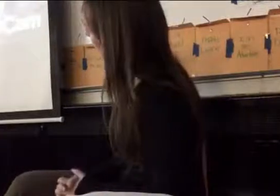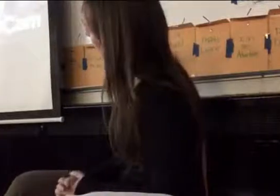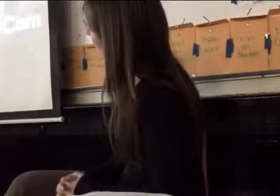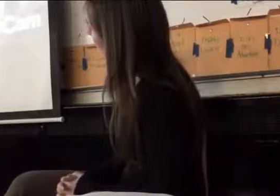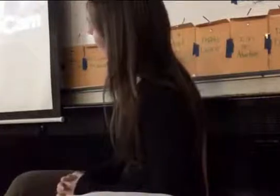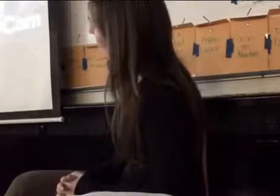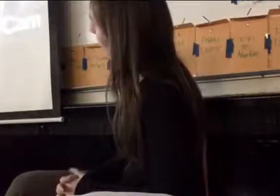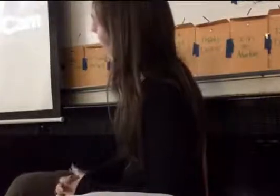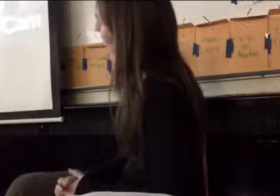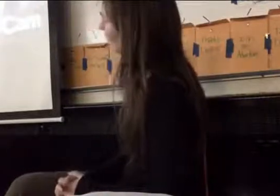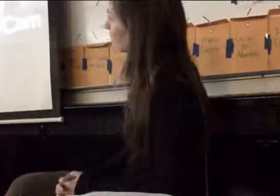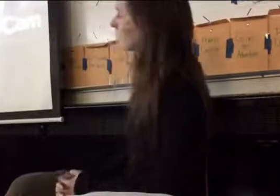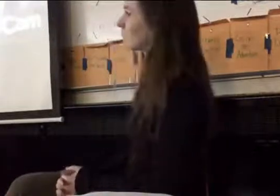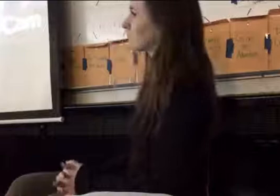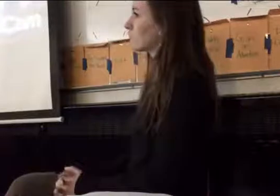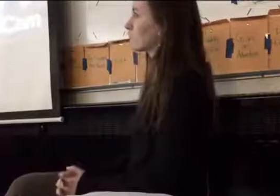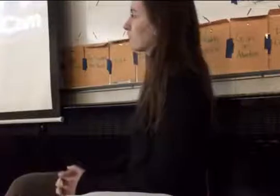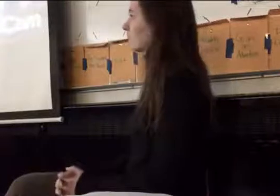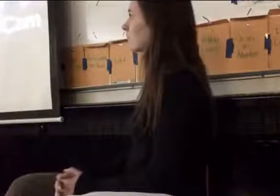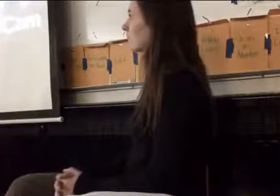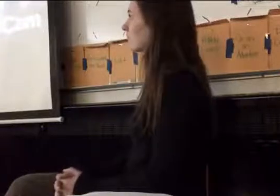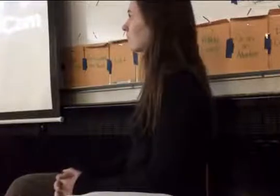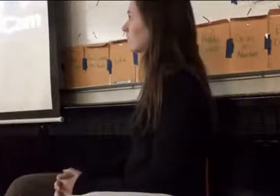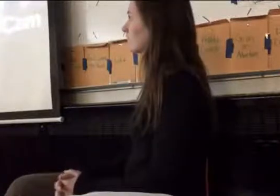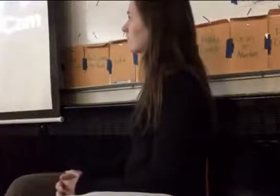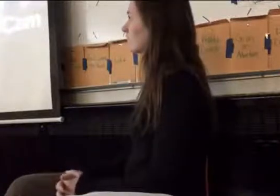have AIDS, no income?